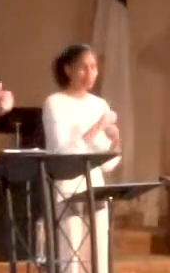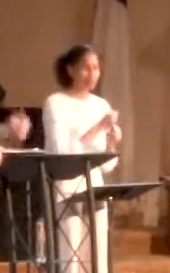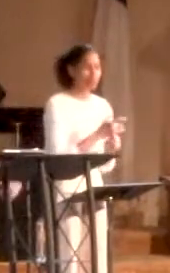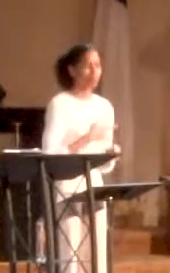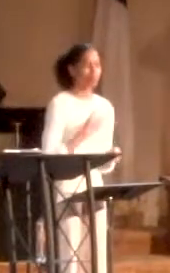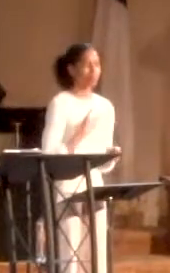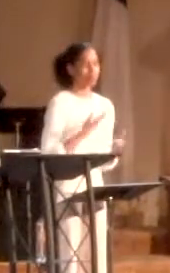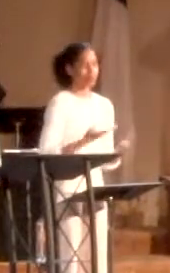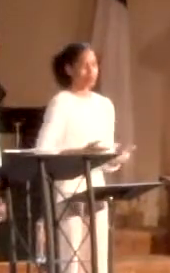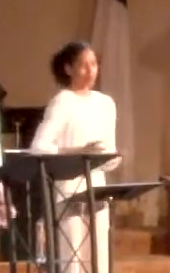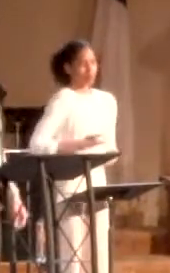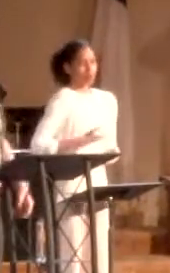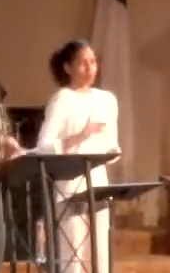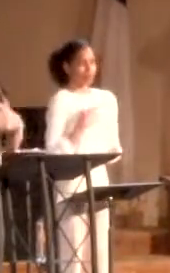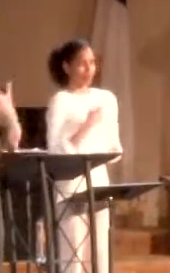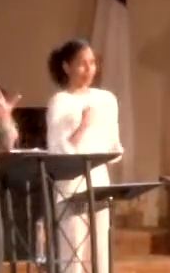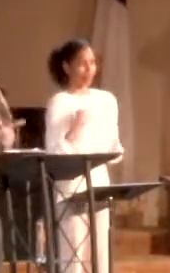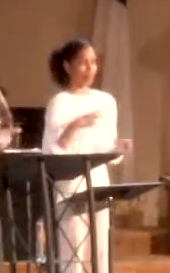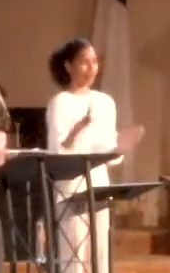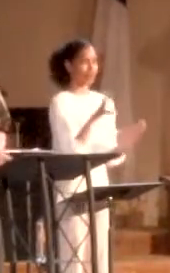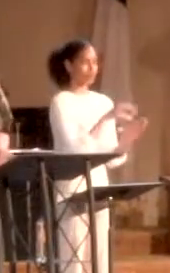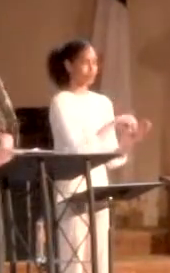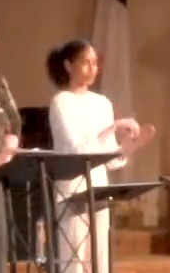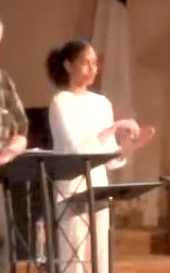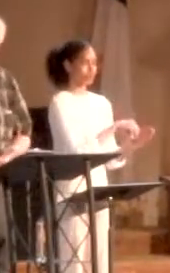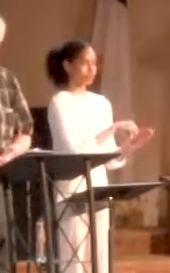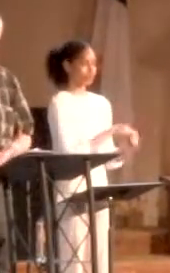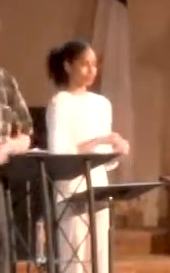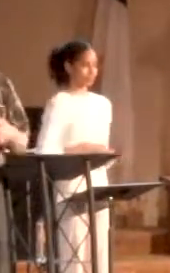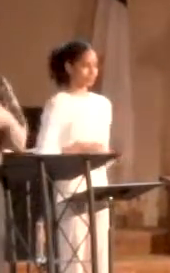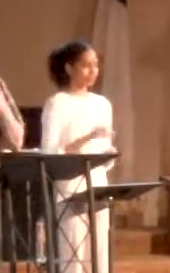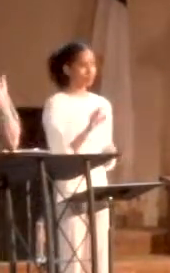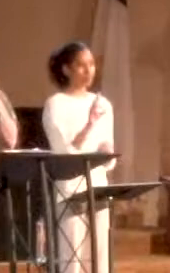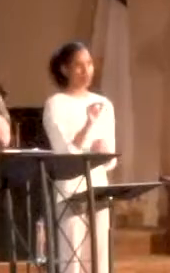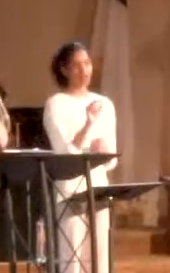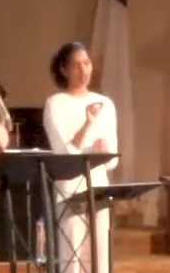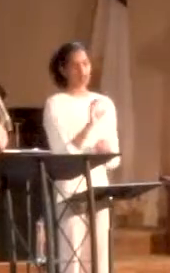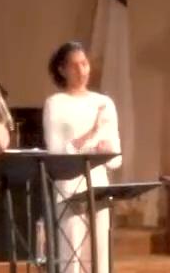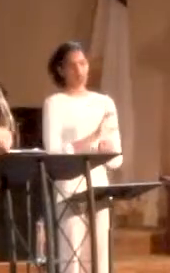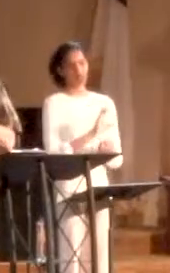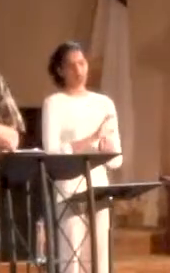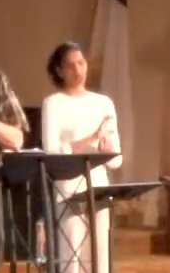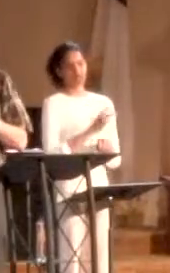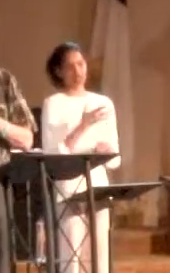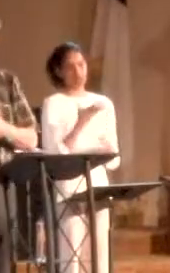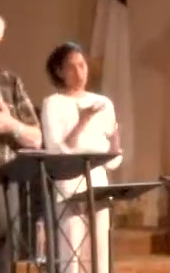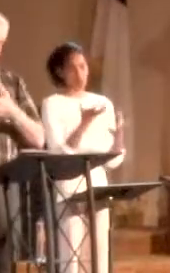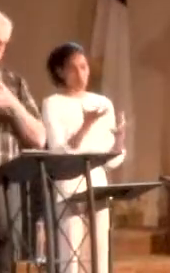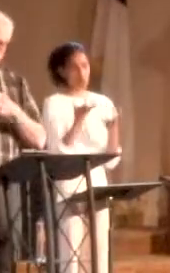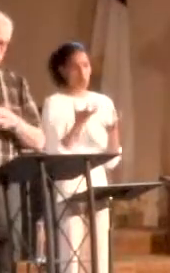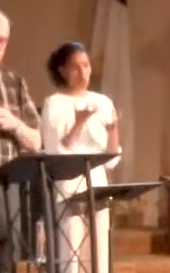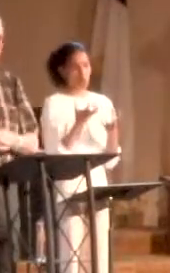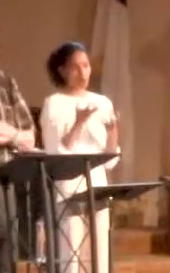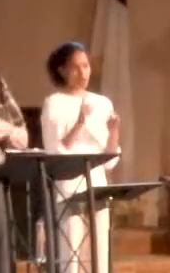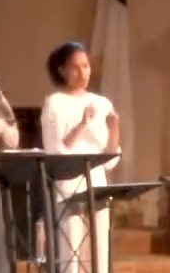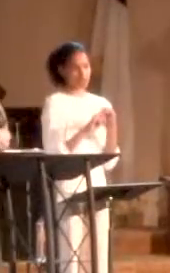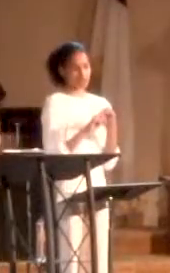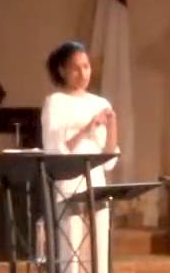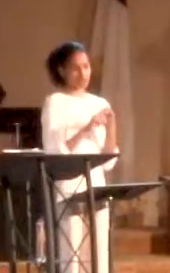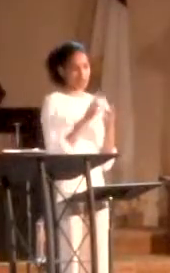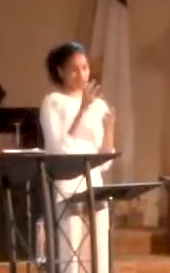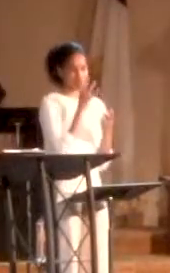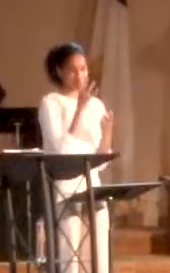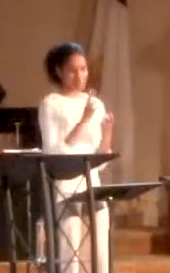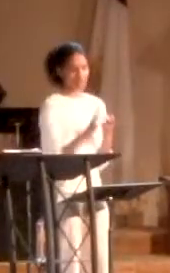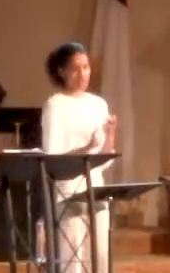Now, no church starts out planning to become an insider clique of old-timers